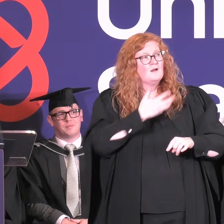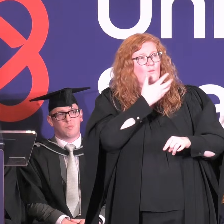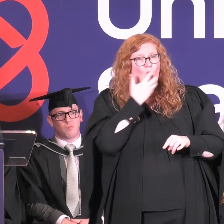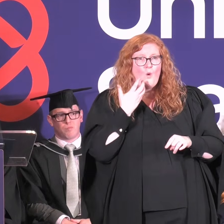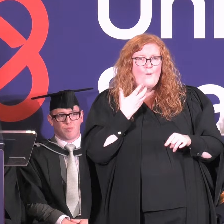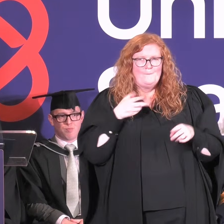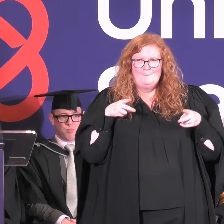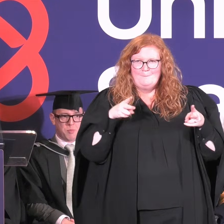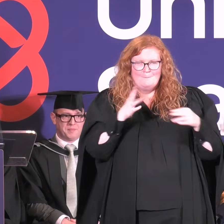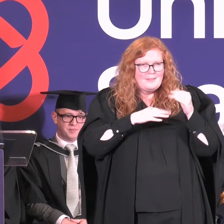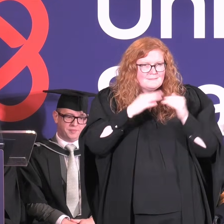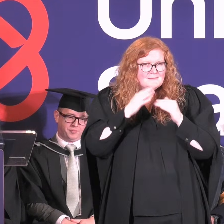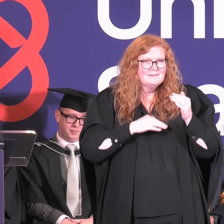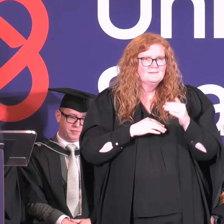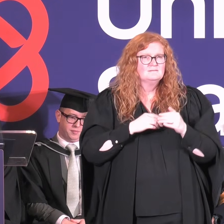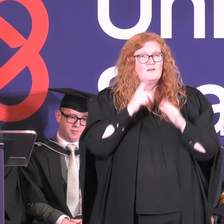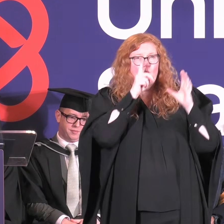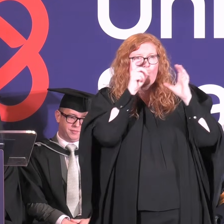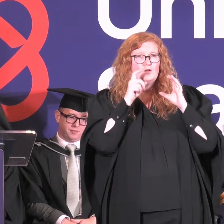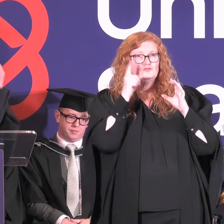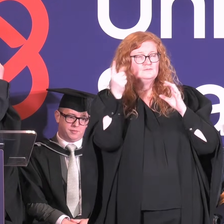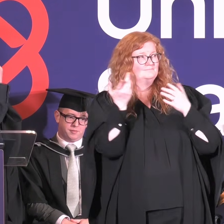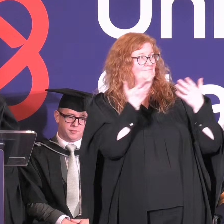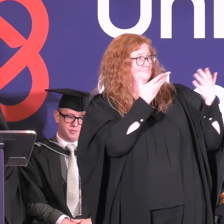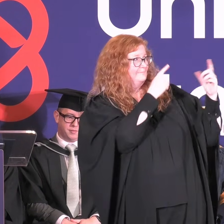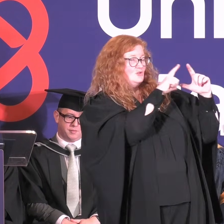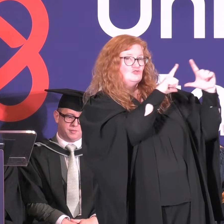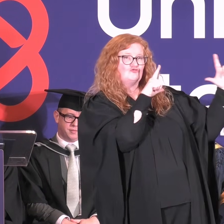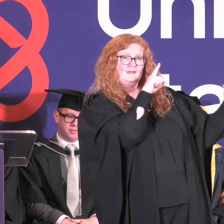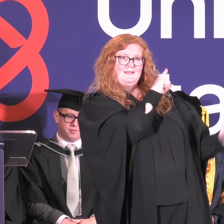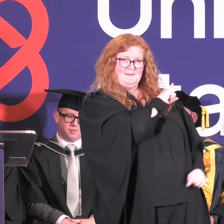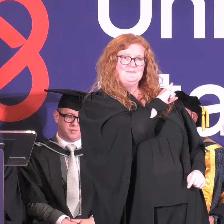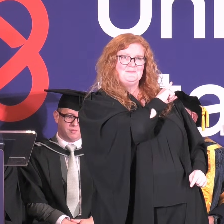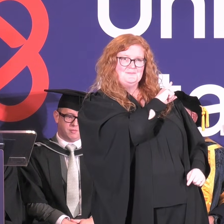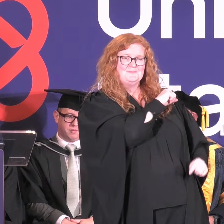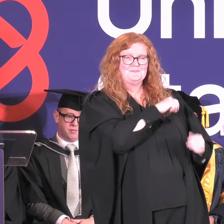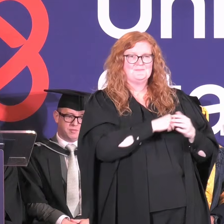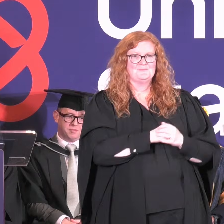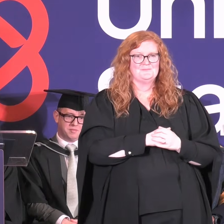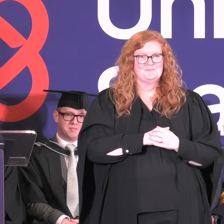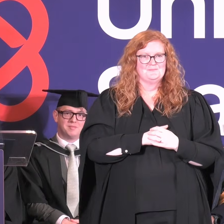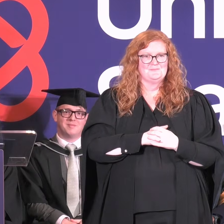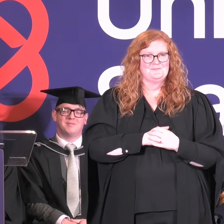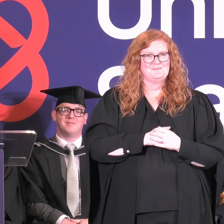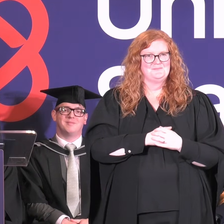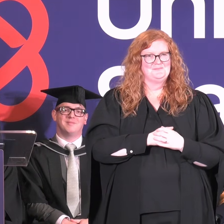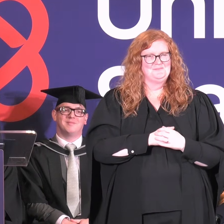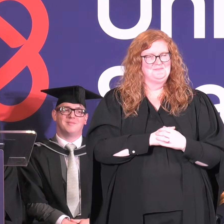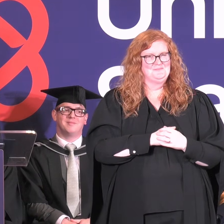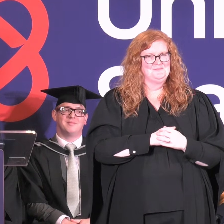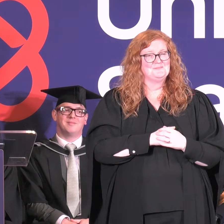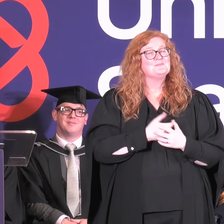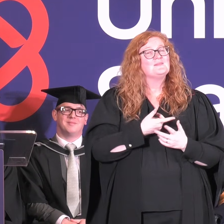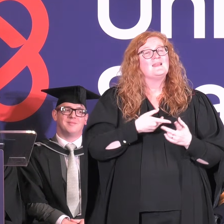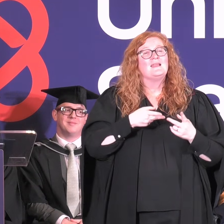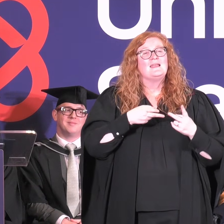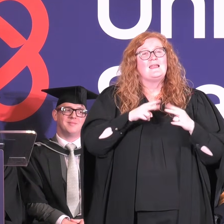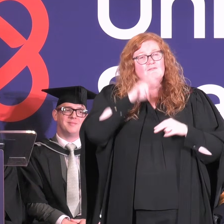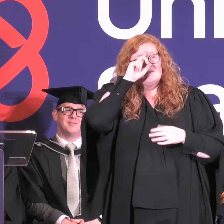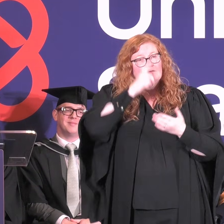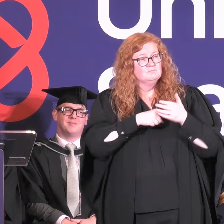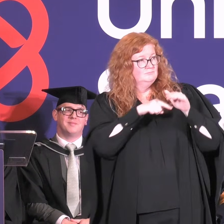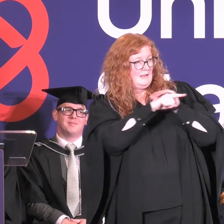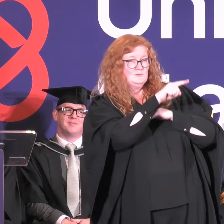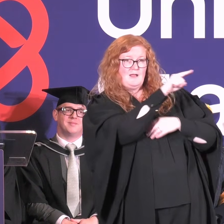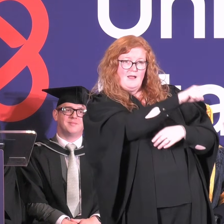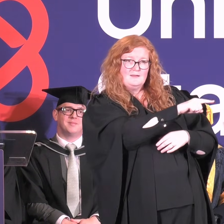Catalyst Hall and watch the photo being taken on the big screen behind me just there. If you do choose to head outside